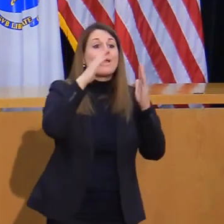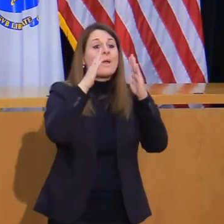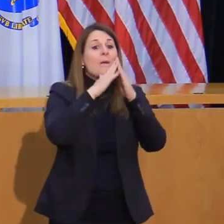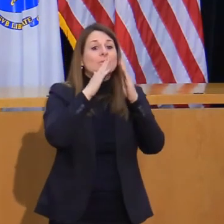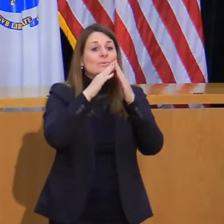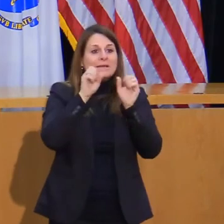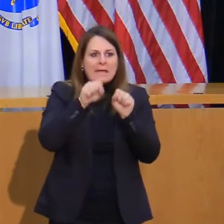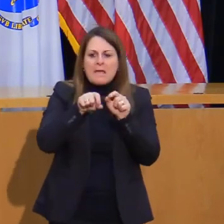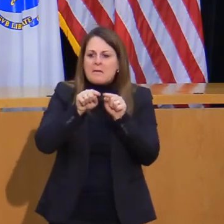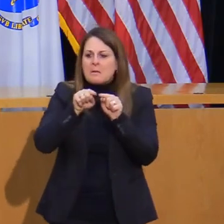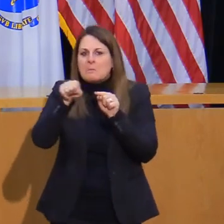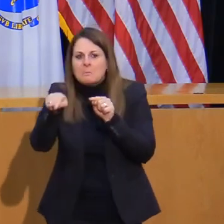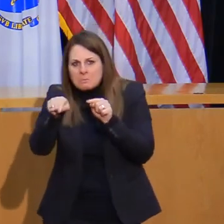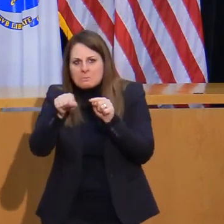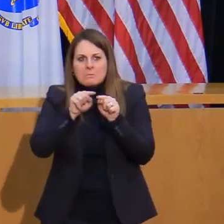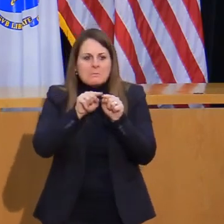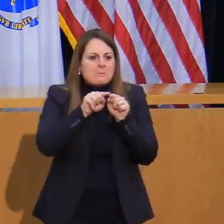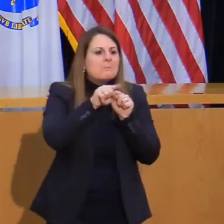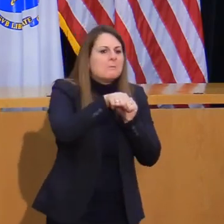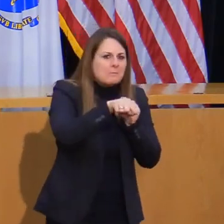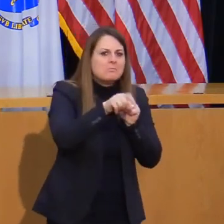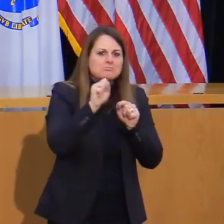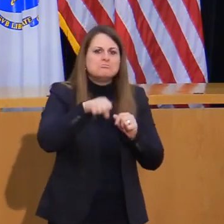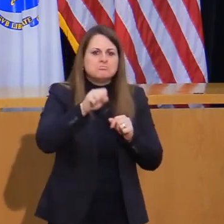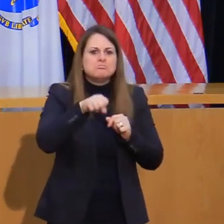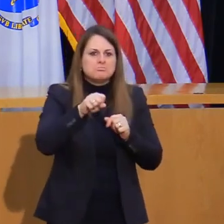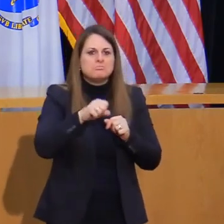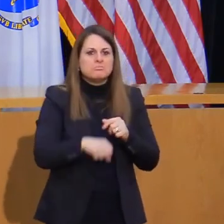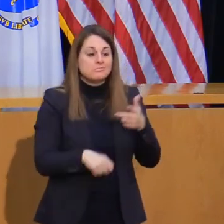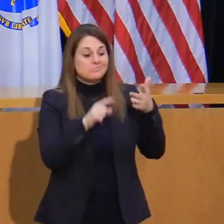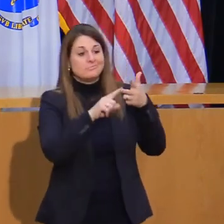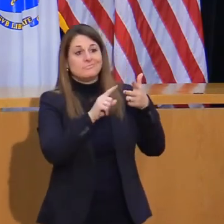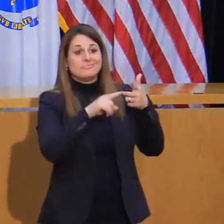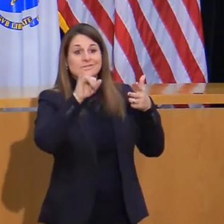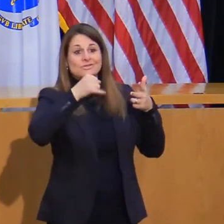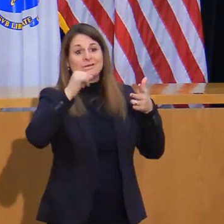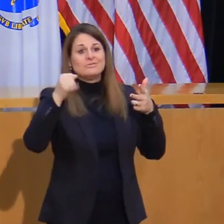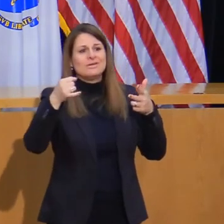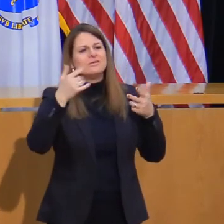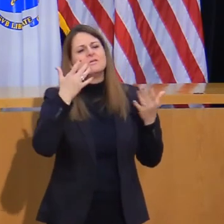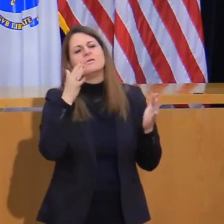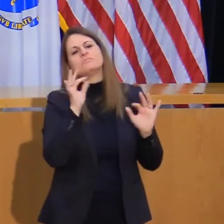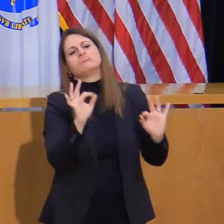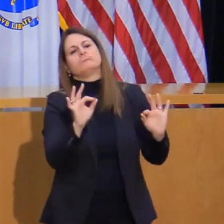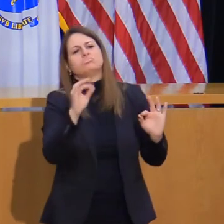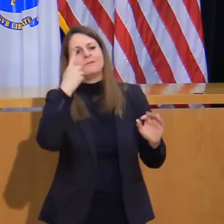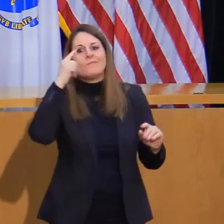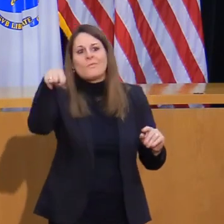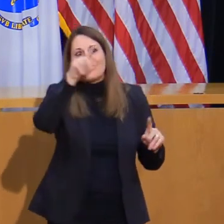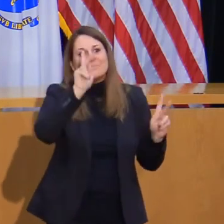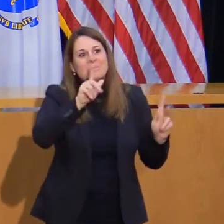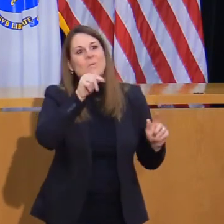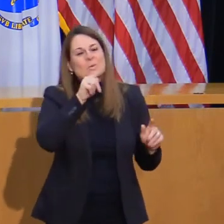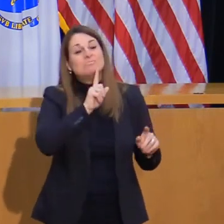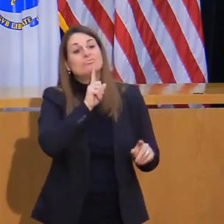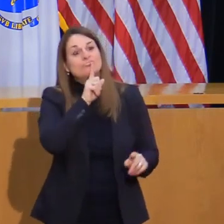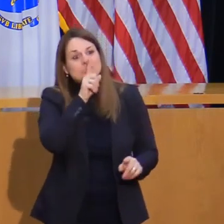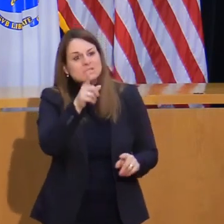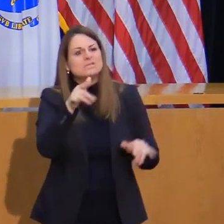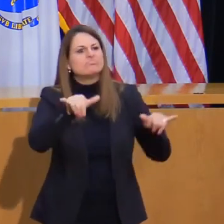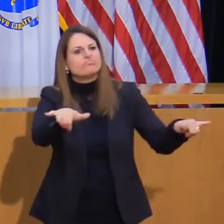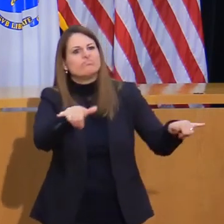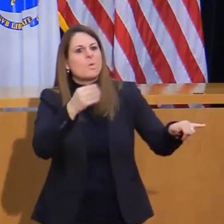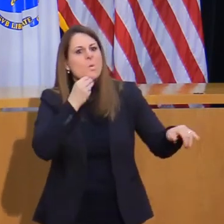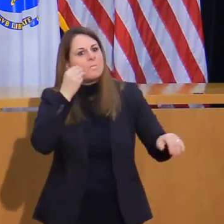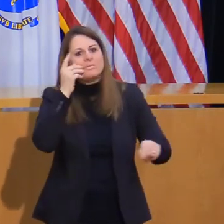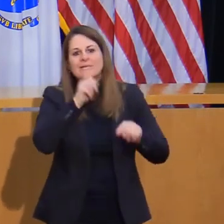populations, the J&J vaccine, because it's a one dose and it doesn't require a lot of the issues associated with storage and prep, is